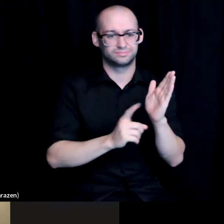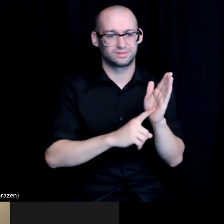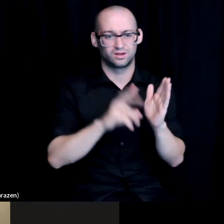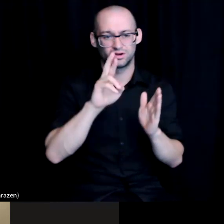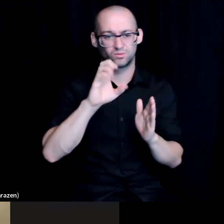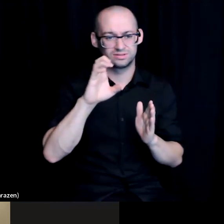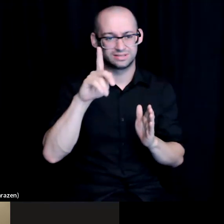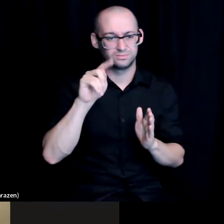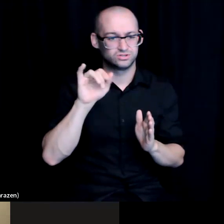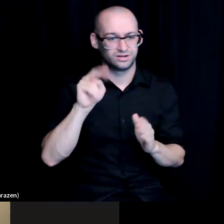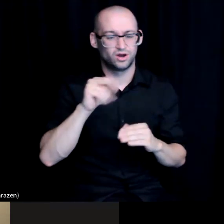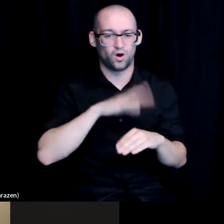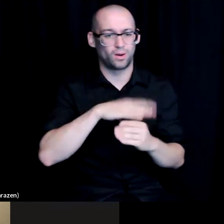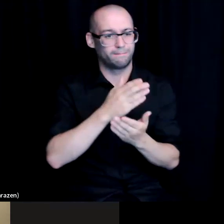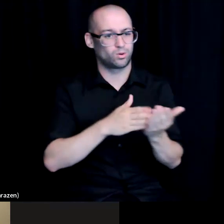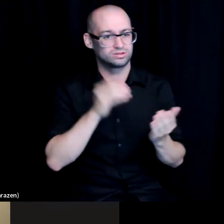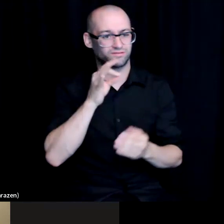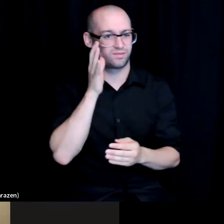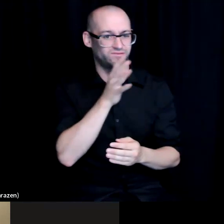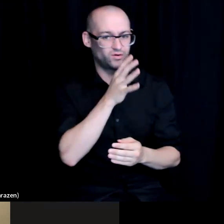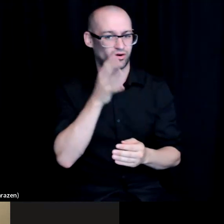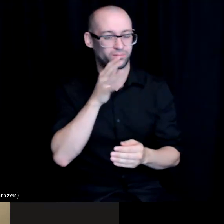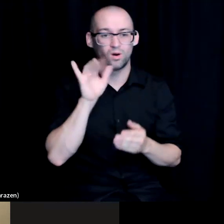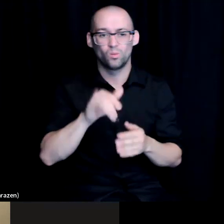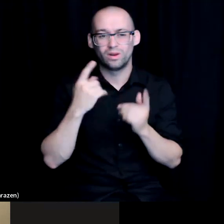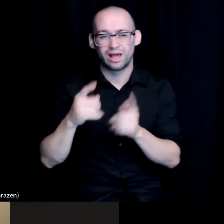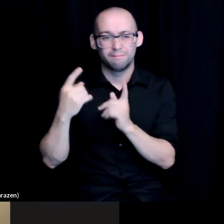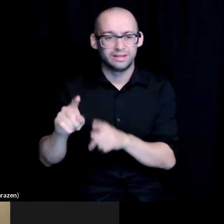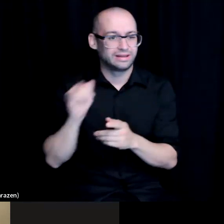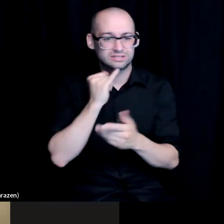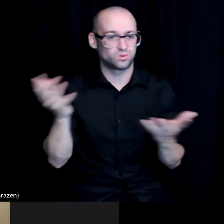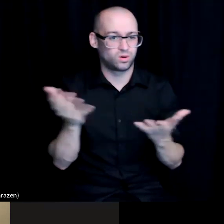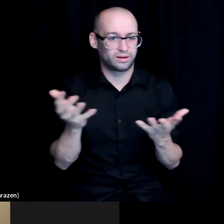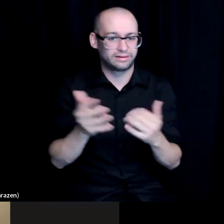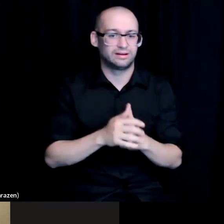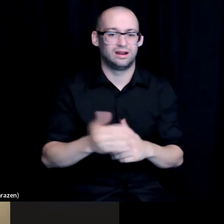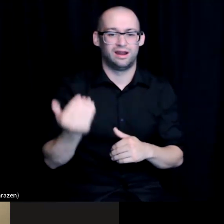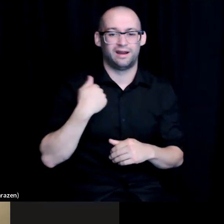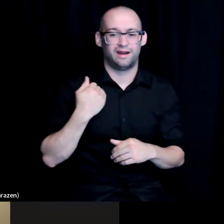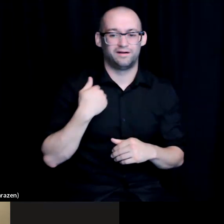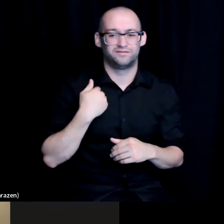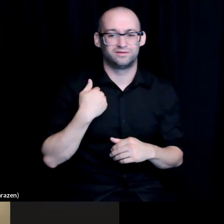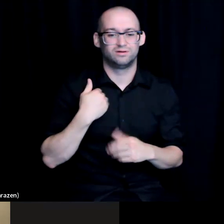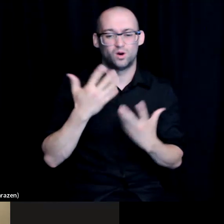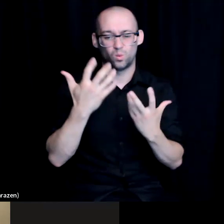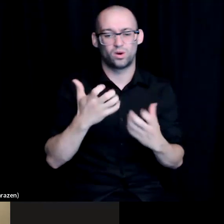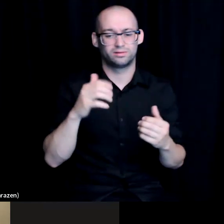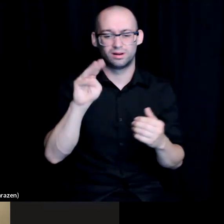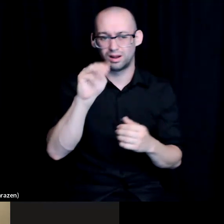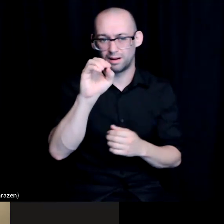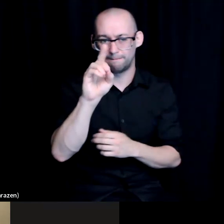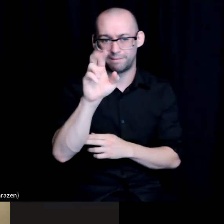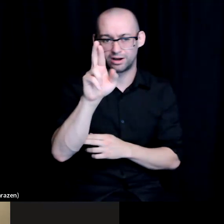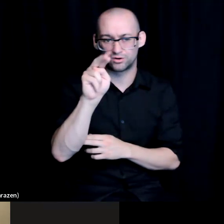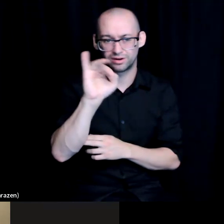cell phones. So what's happening is we have, we want to modernize. We want to run